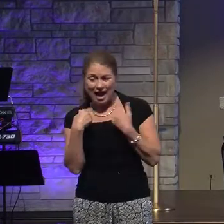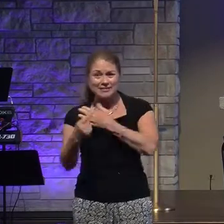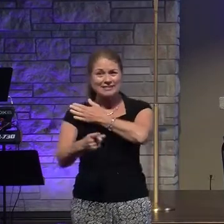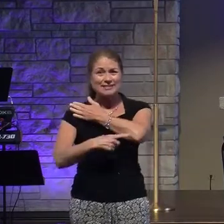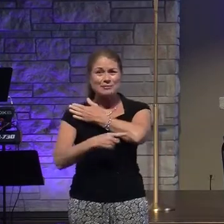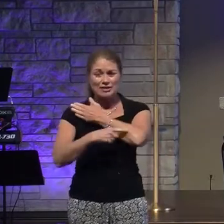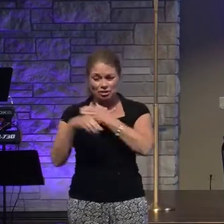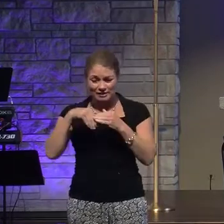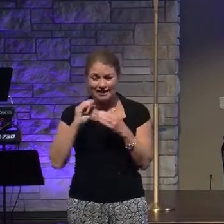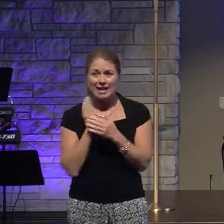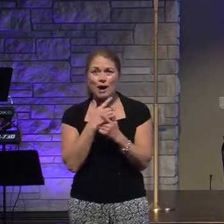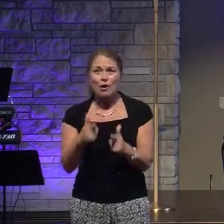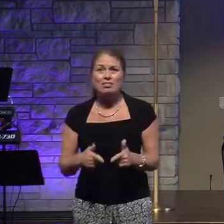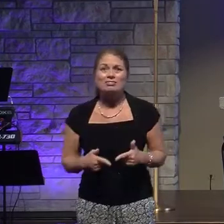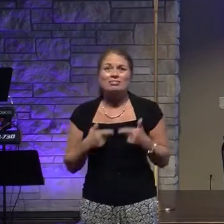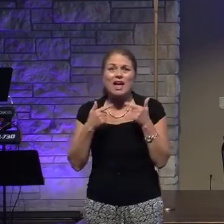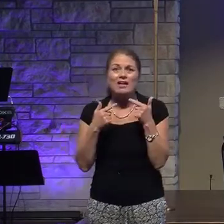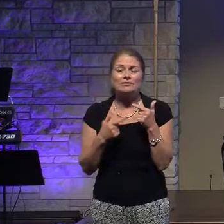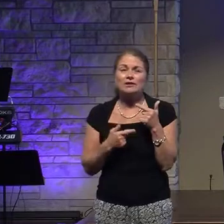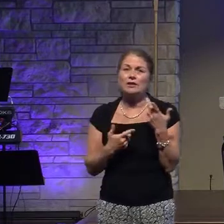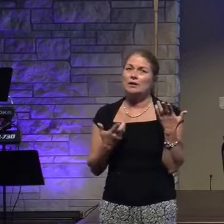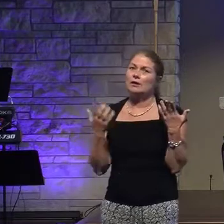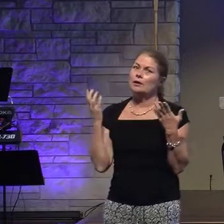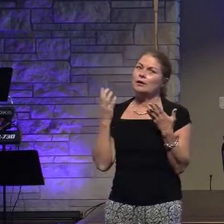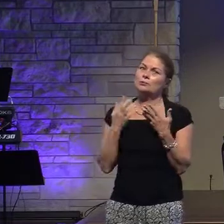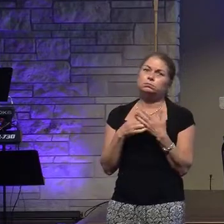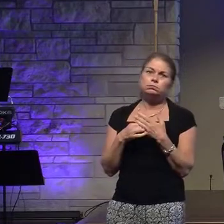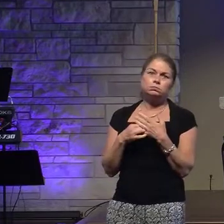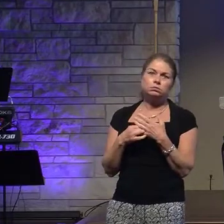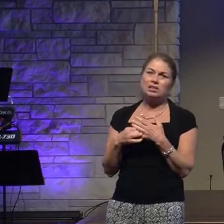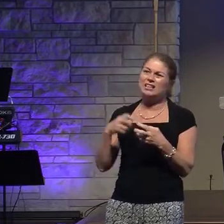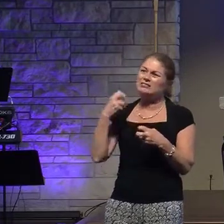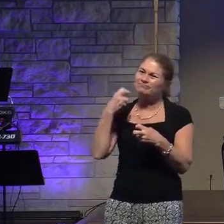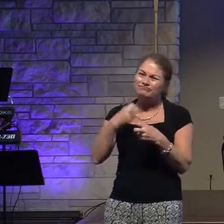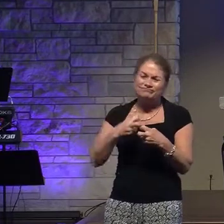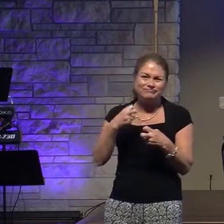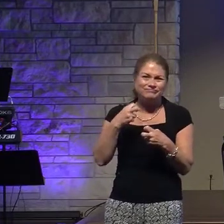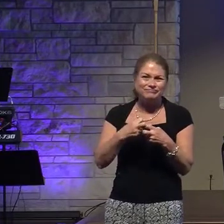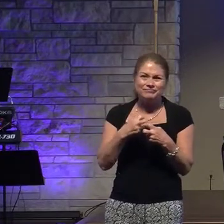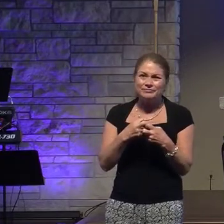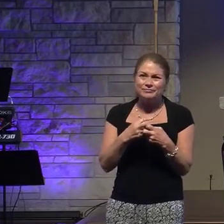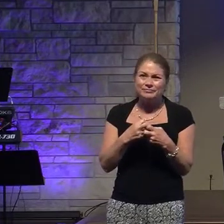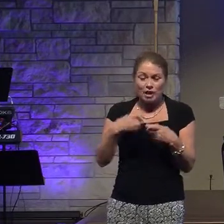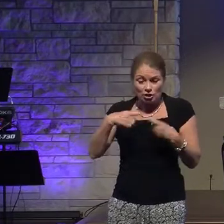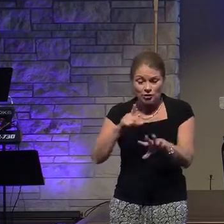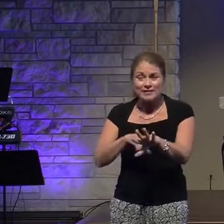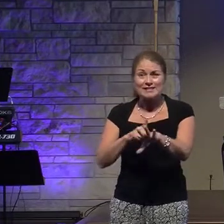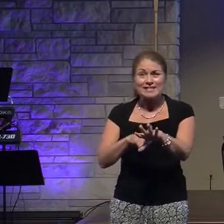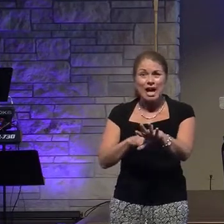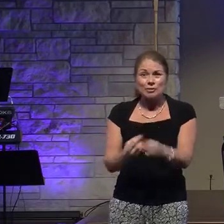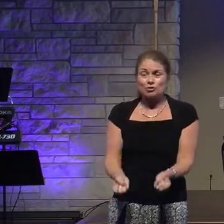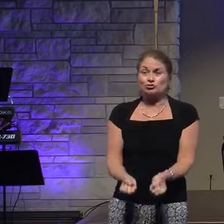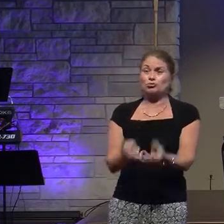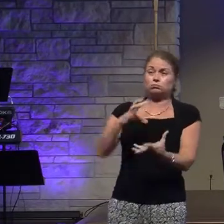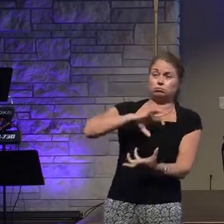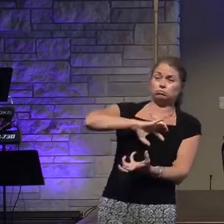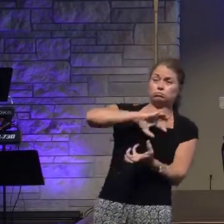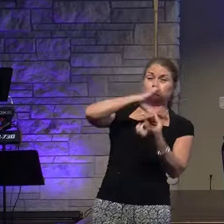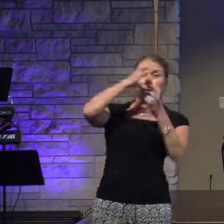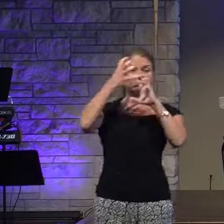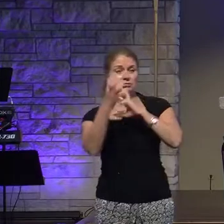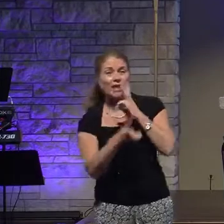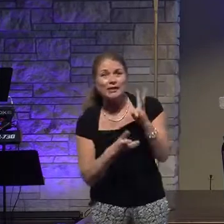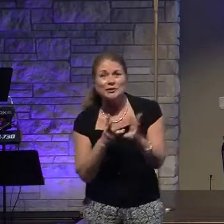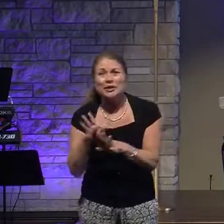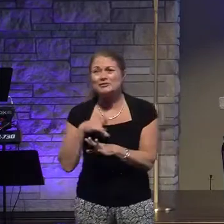temptations in life that, man, they just eat away at us. And during this time where there's so much chaos, where it feels like